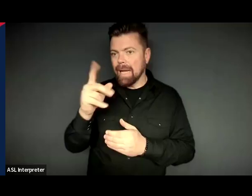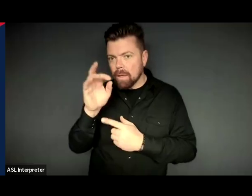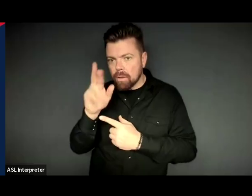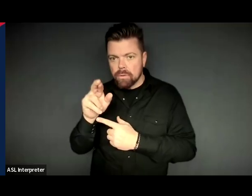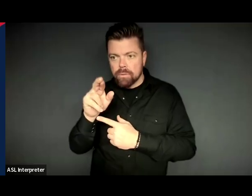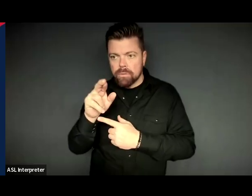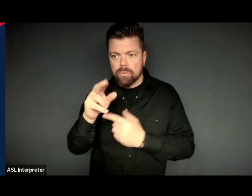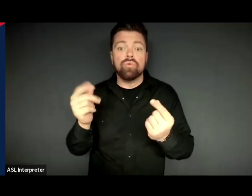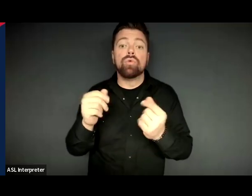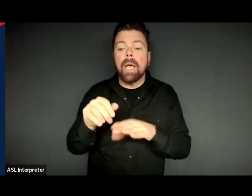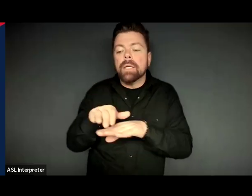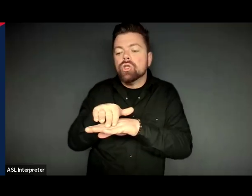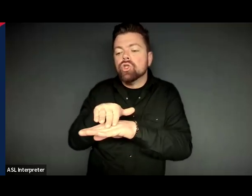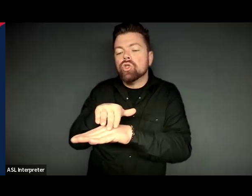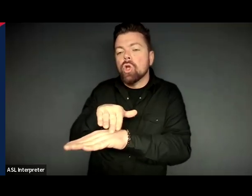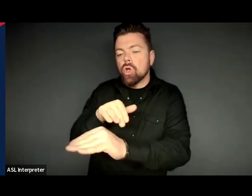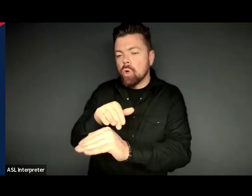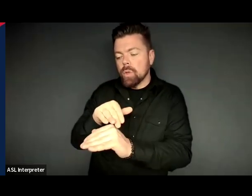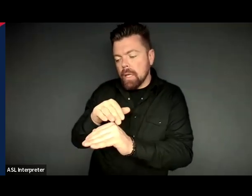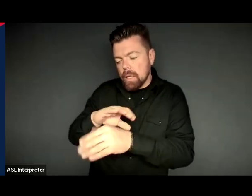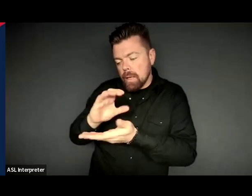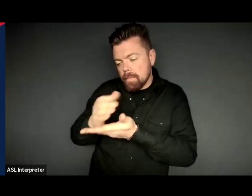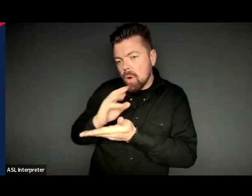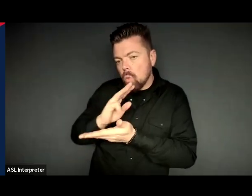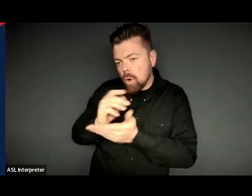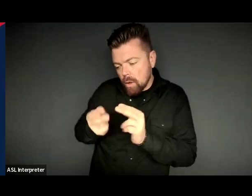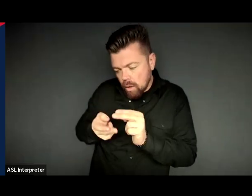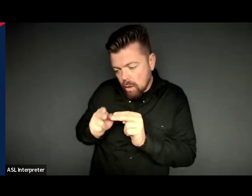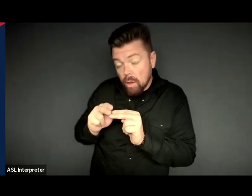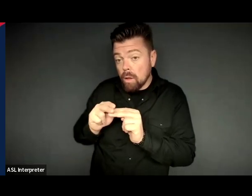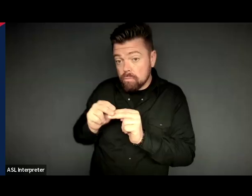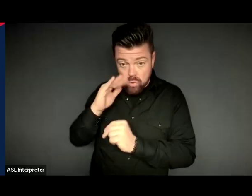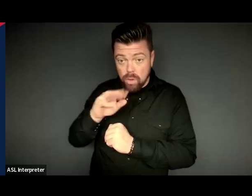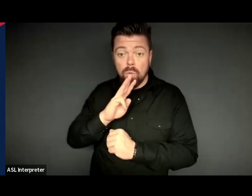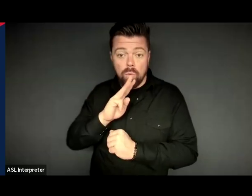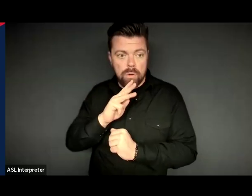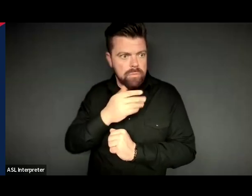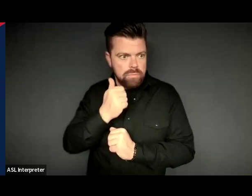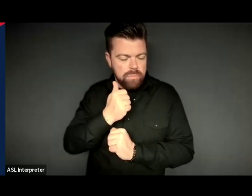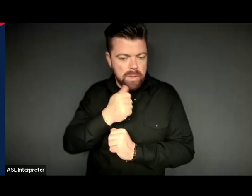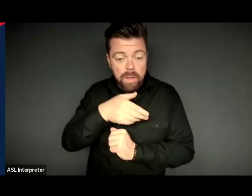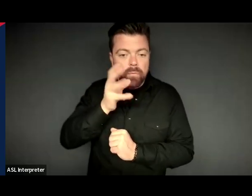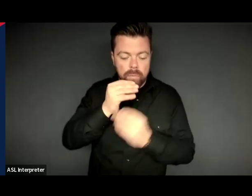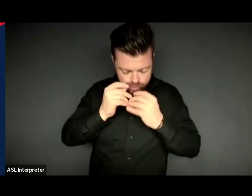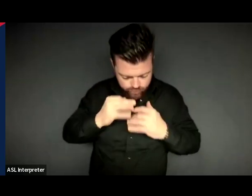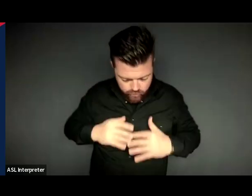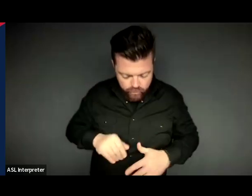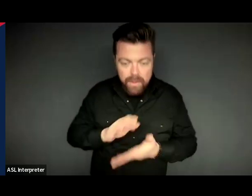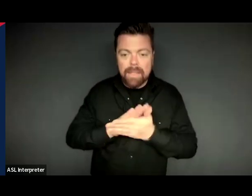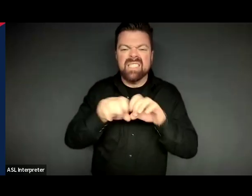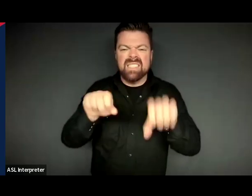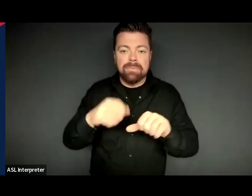you can slowly increase the amount of water. Water is the best thing because it flushes out your system. If you drink a